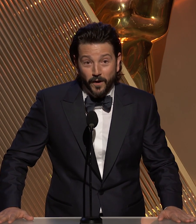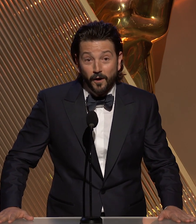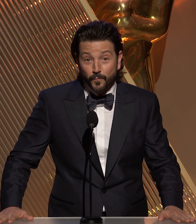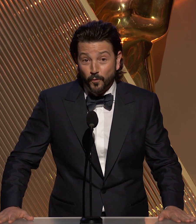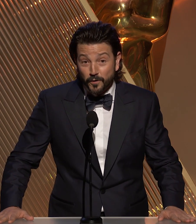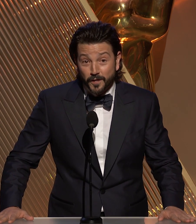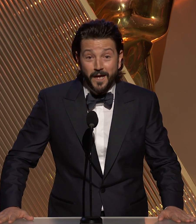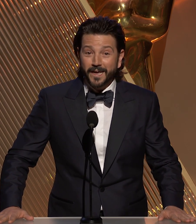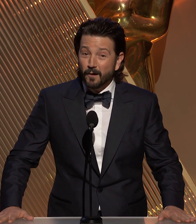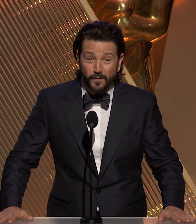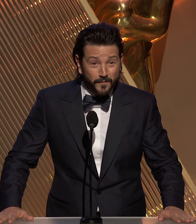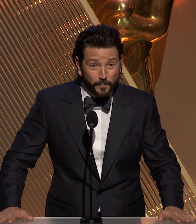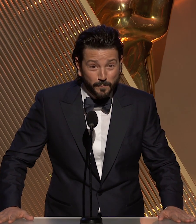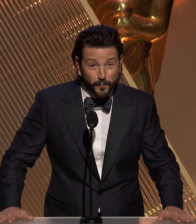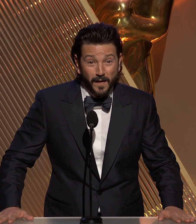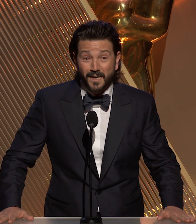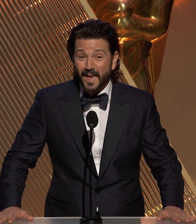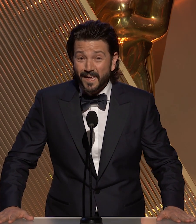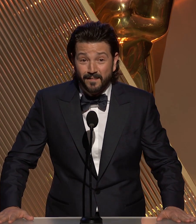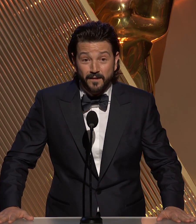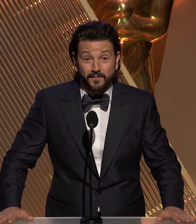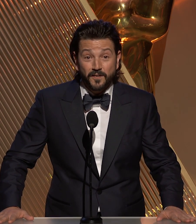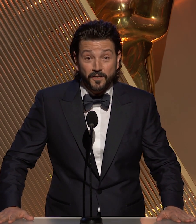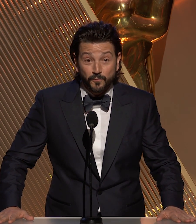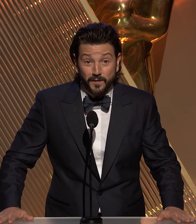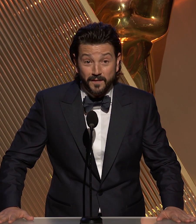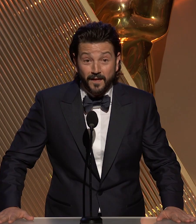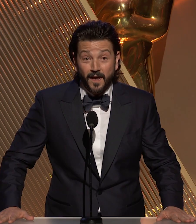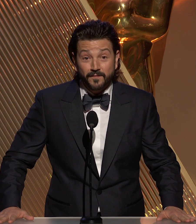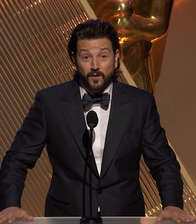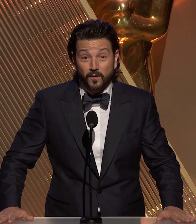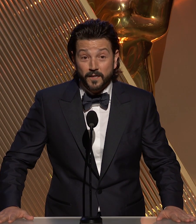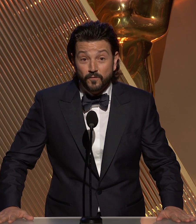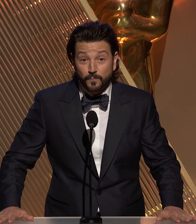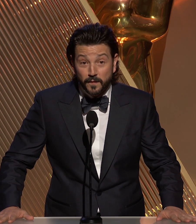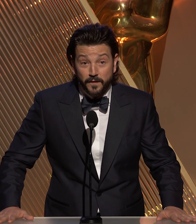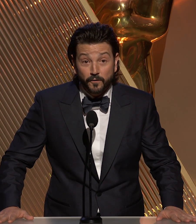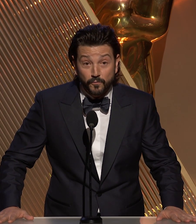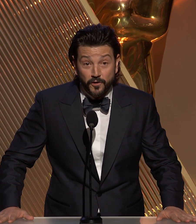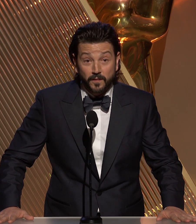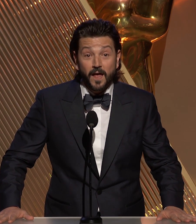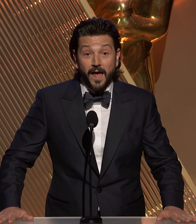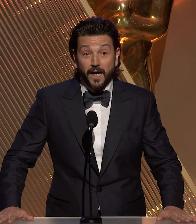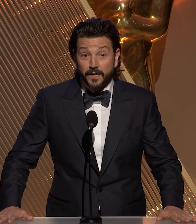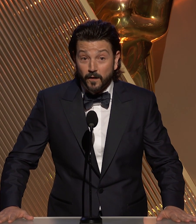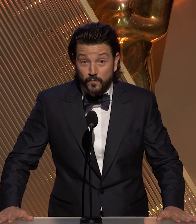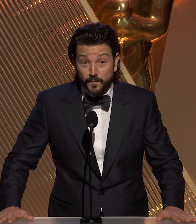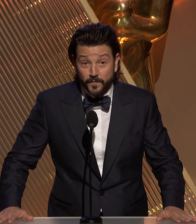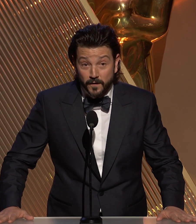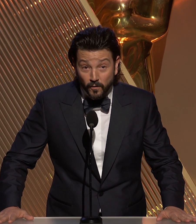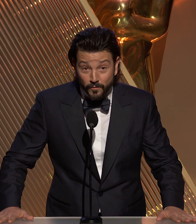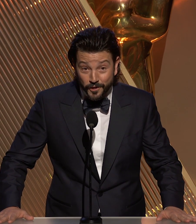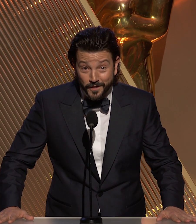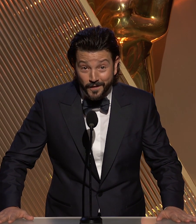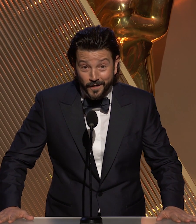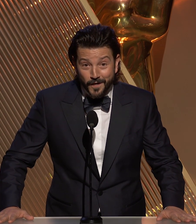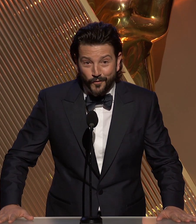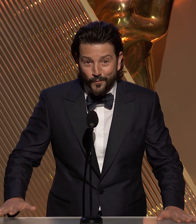hard work, countless people, and endless ingenuity that has gone into building crucial and inclusive technology,